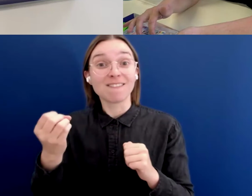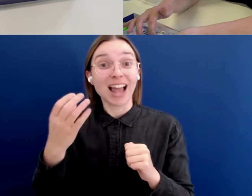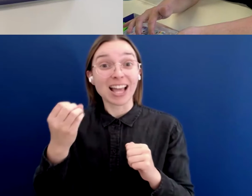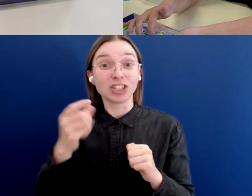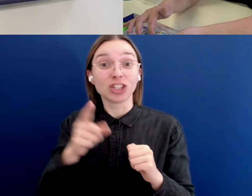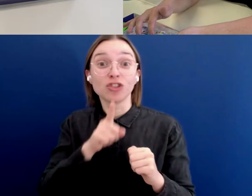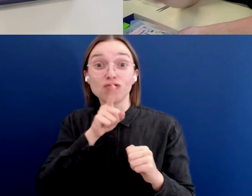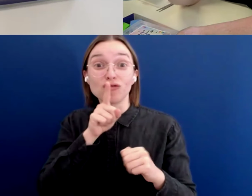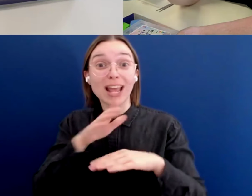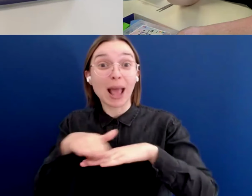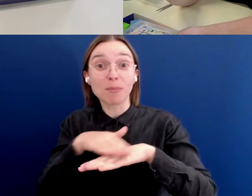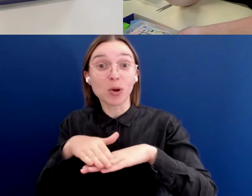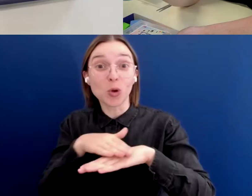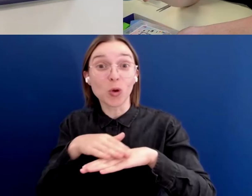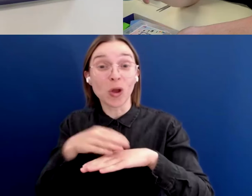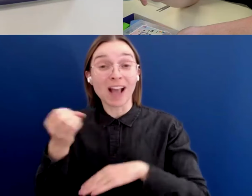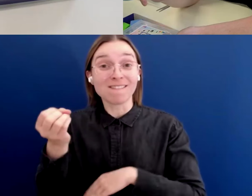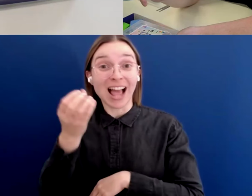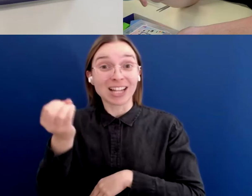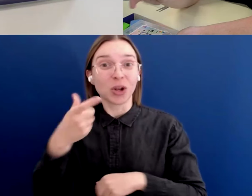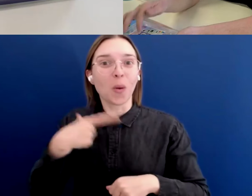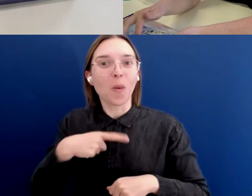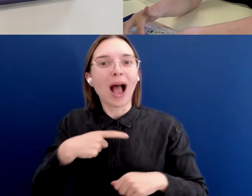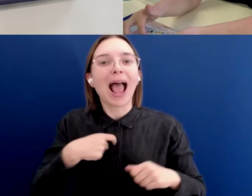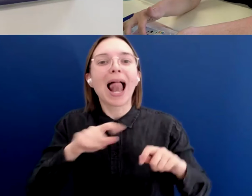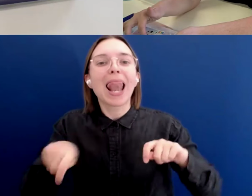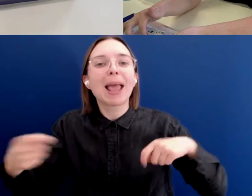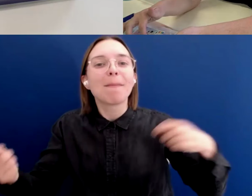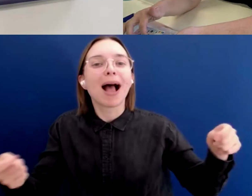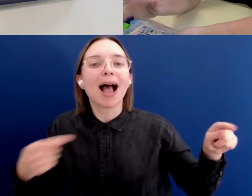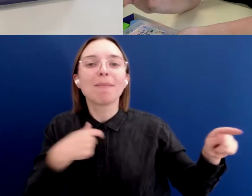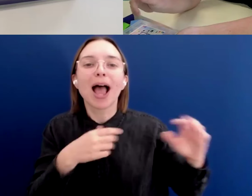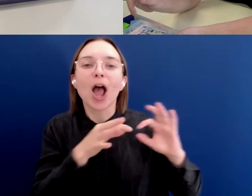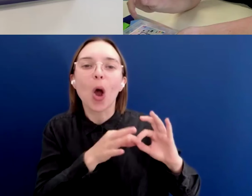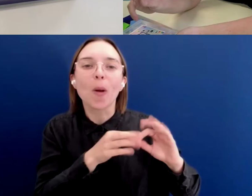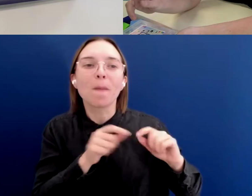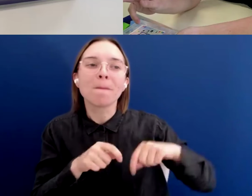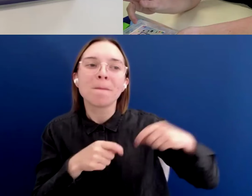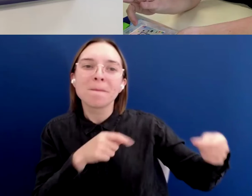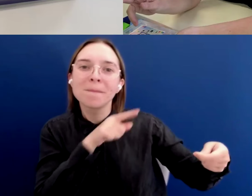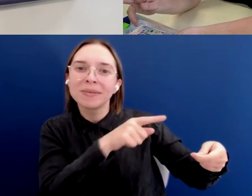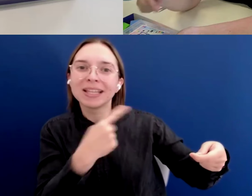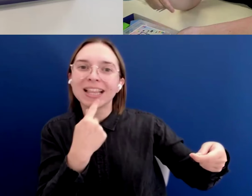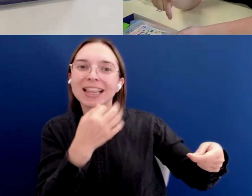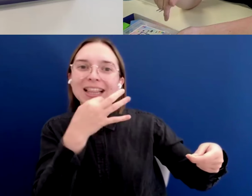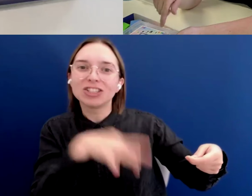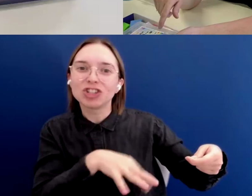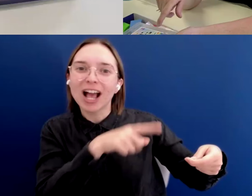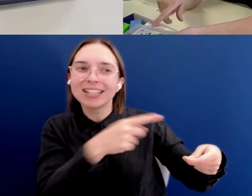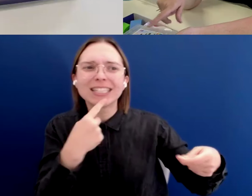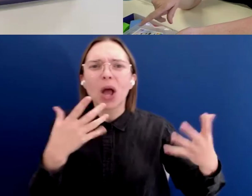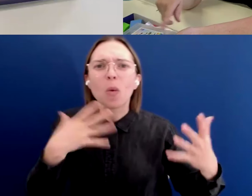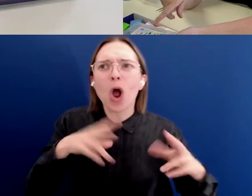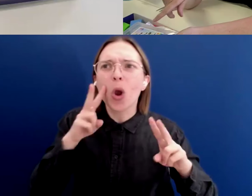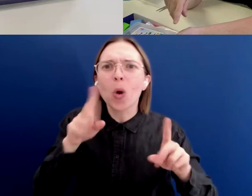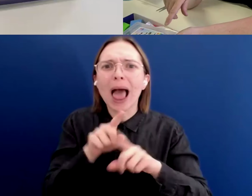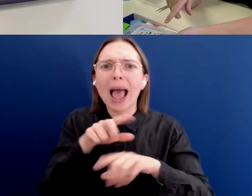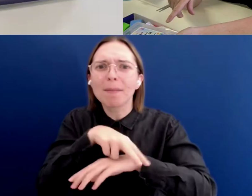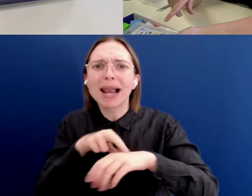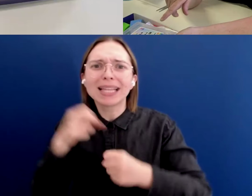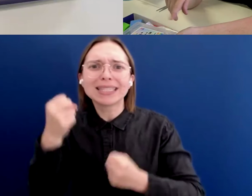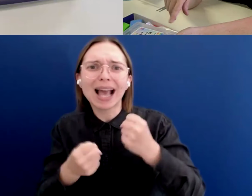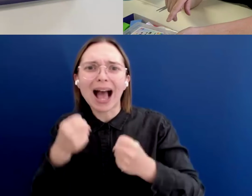make police cars with little red and blue flashing lights. And yellow candle flicker ones. Okay. The reason I like